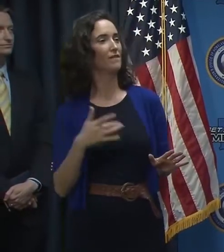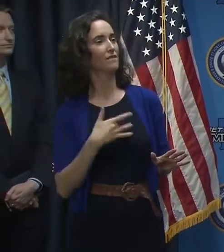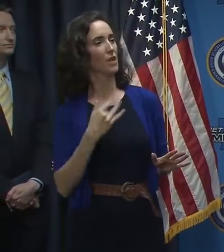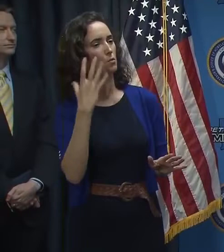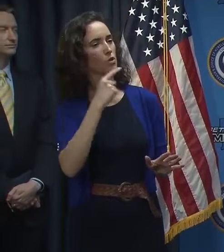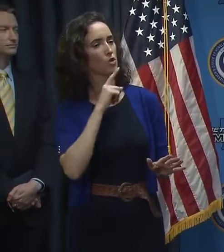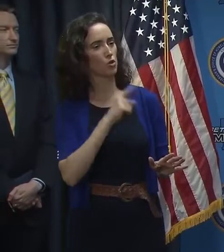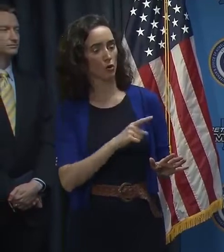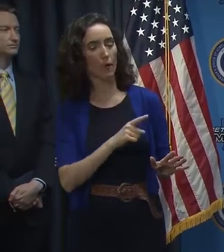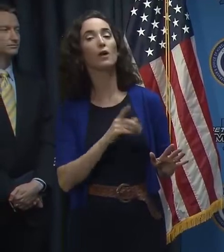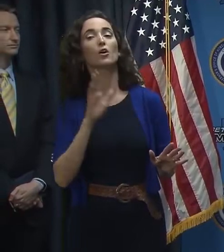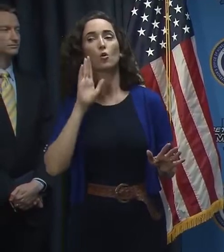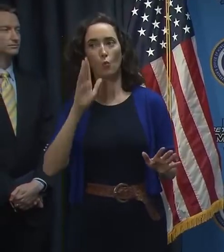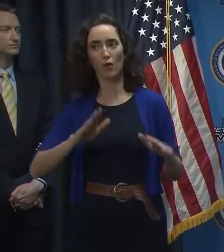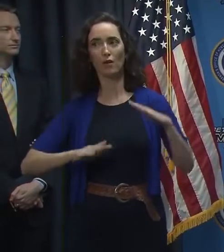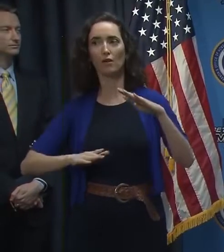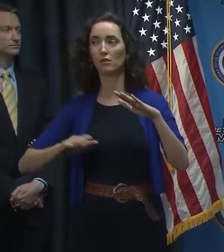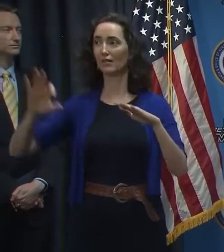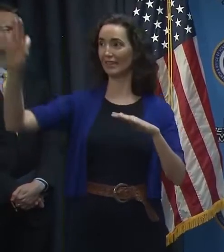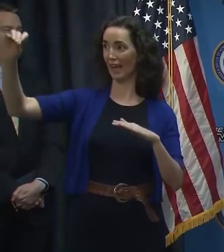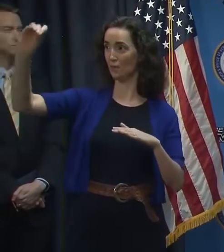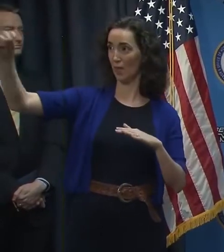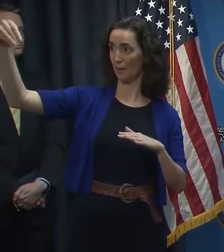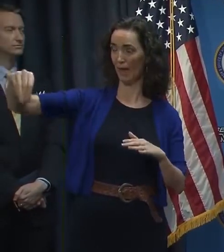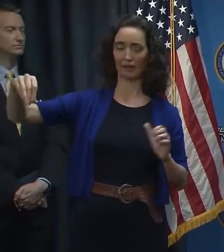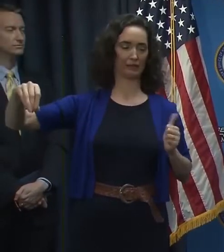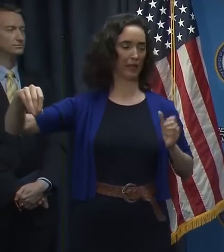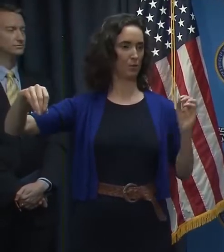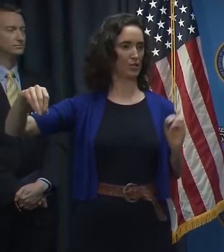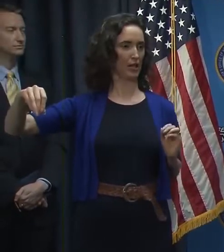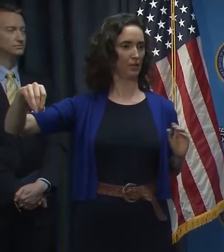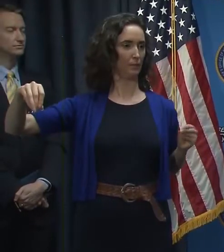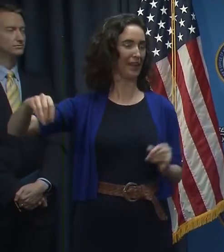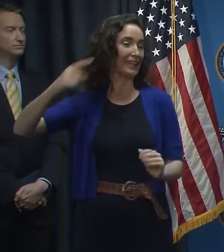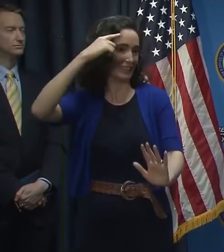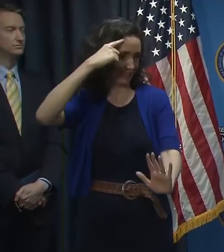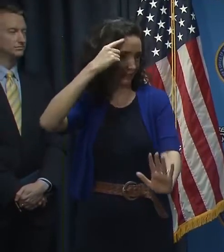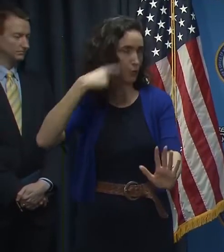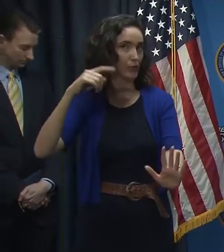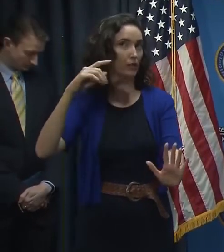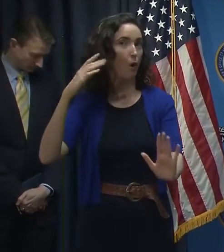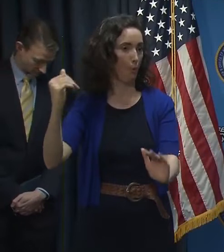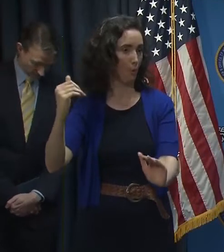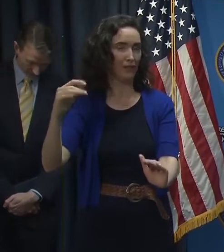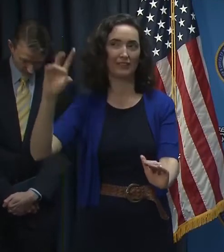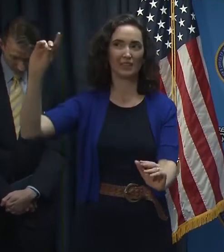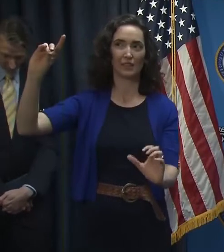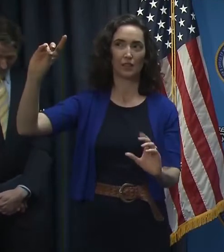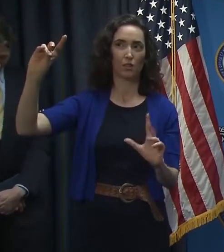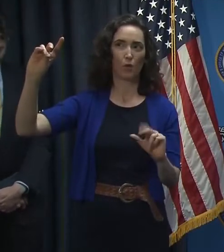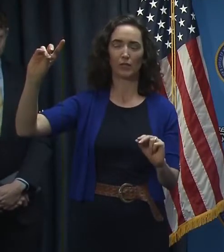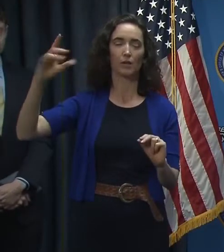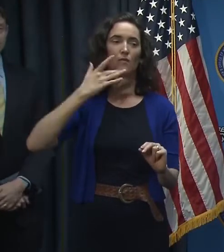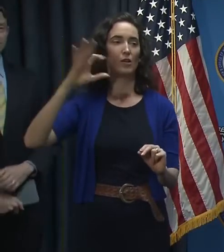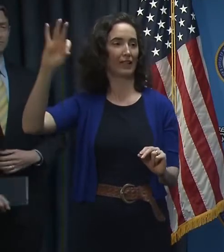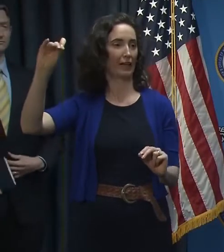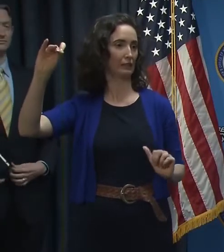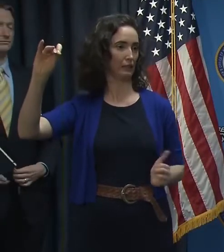confident that we're going to end up getting to the 90-10 match. Secondly, today in the White House Coronavirus Task